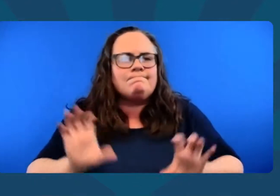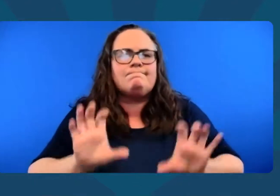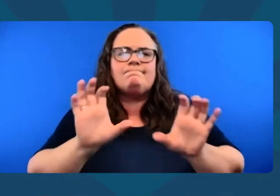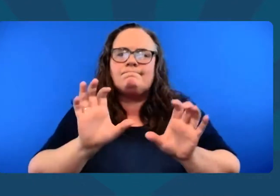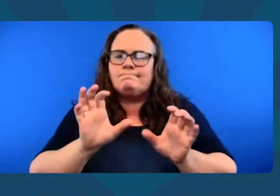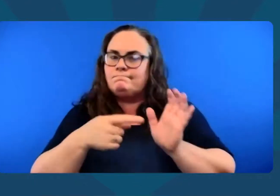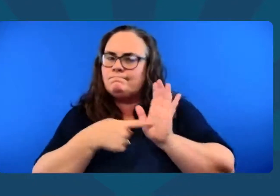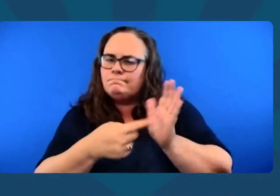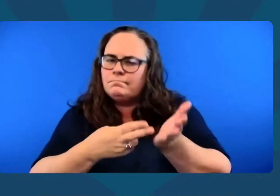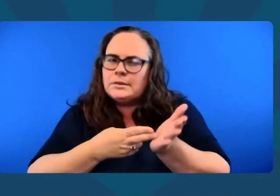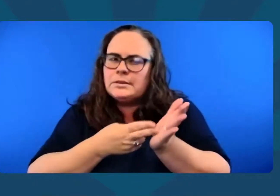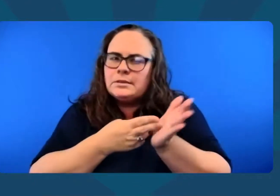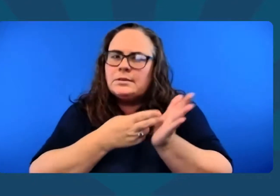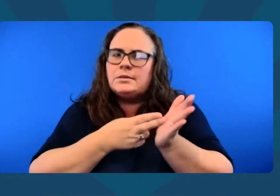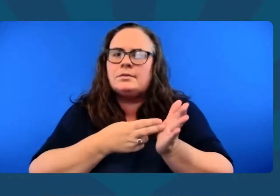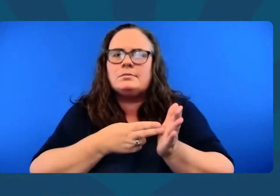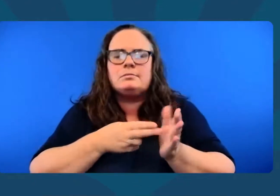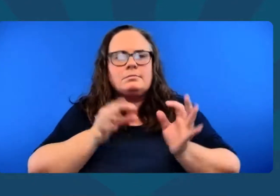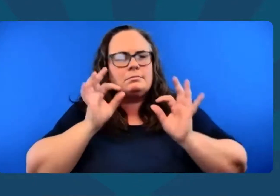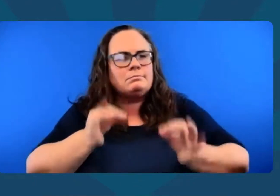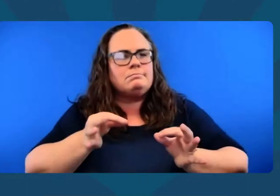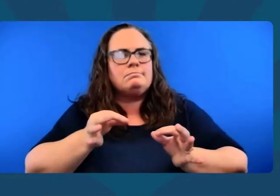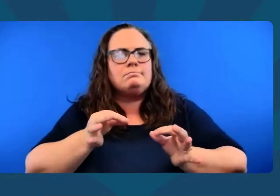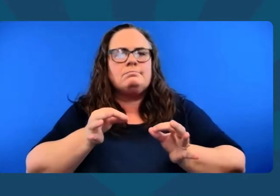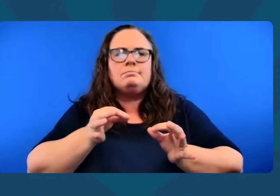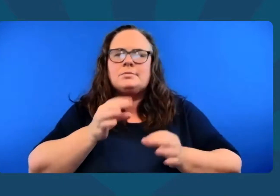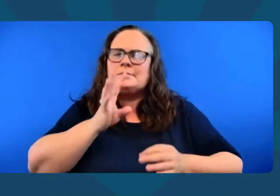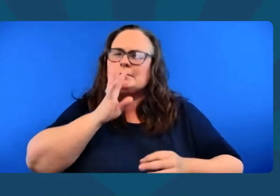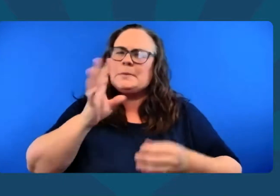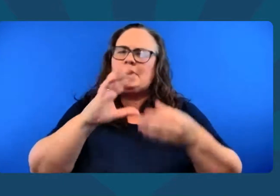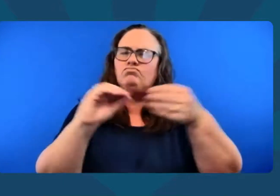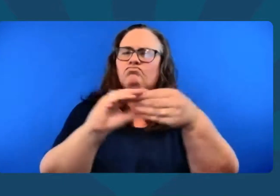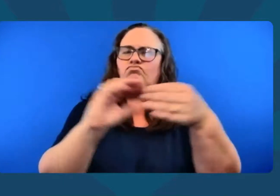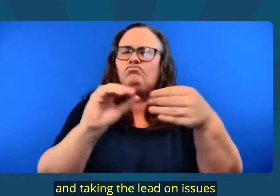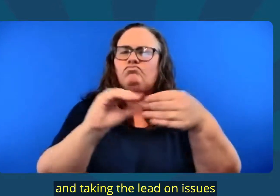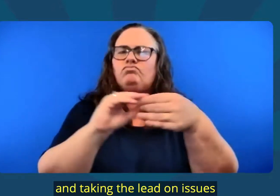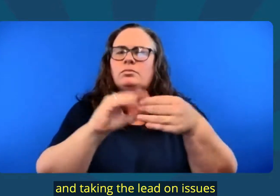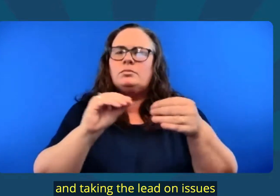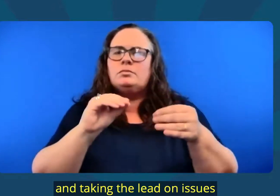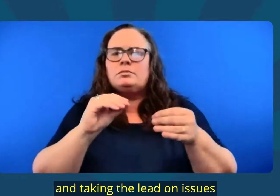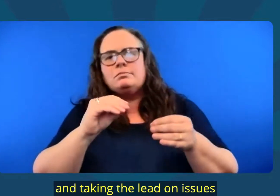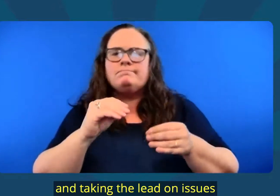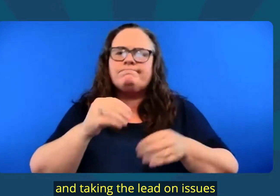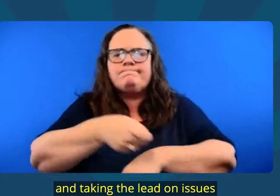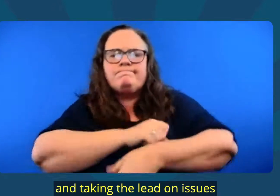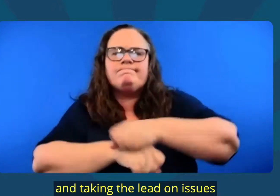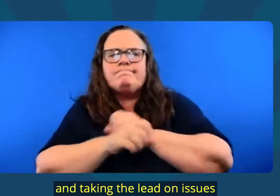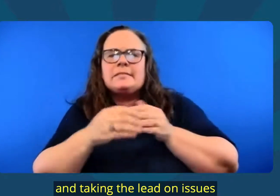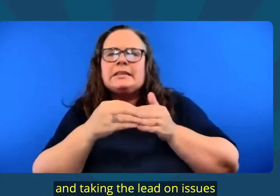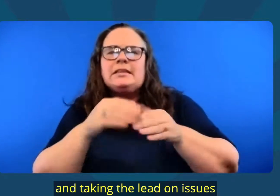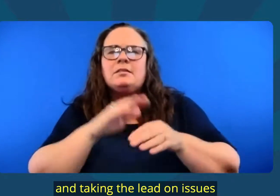with integrity and determination, speaking out and taking the lead on